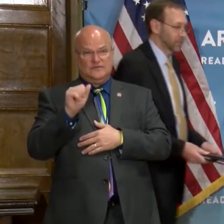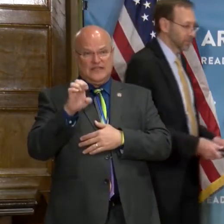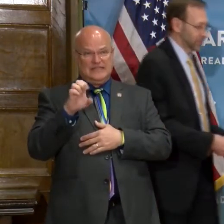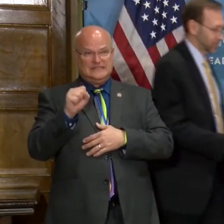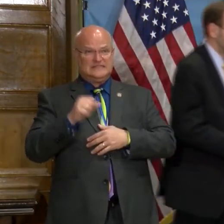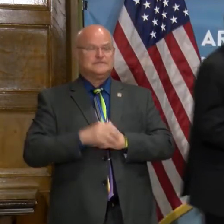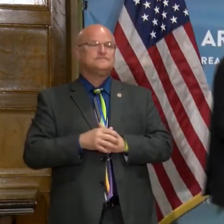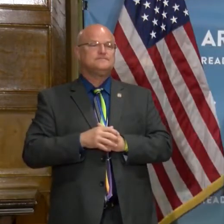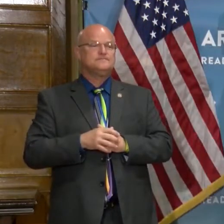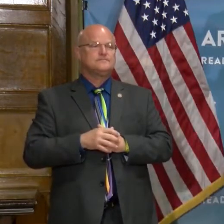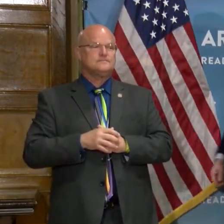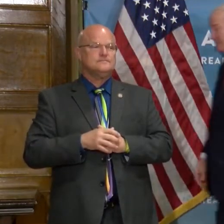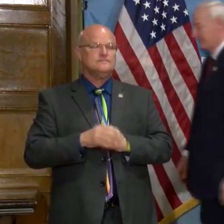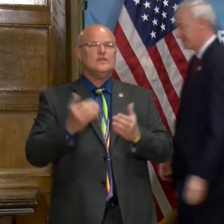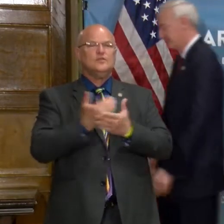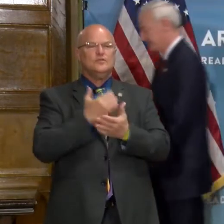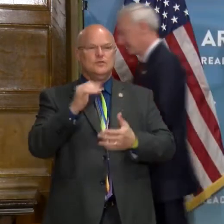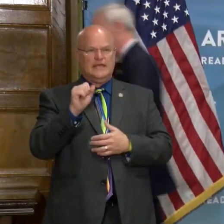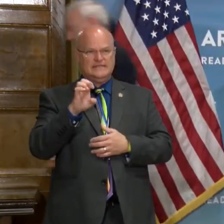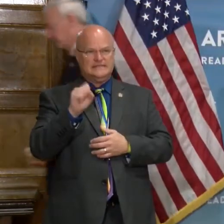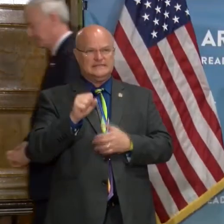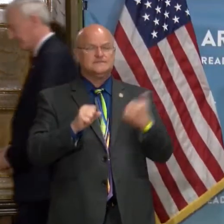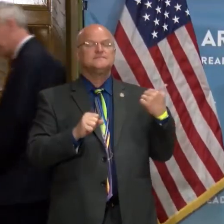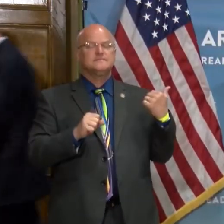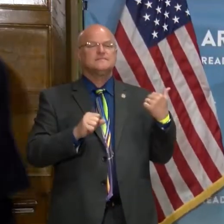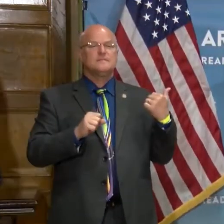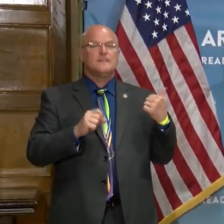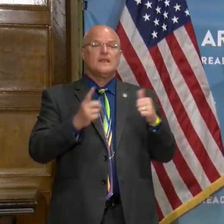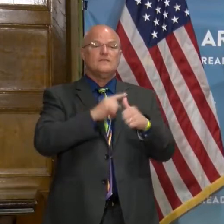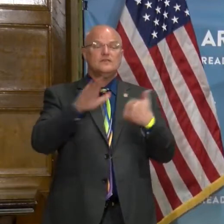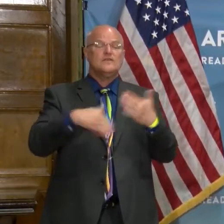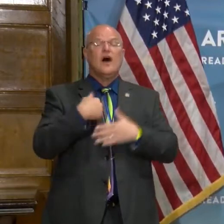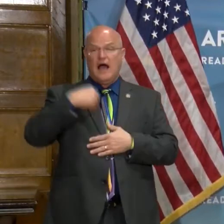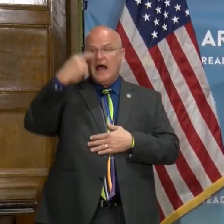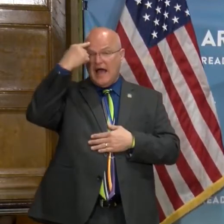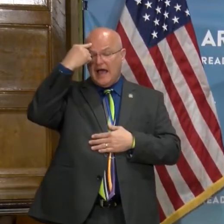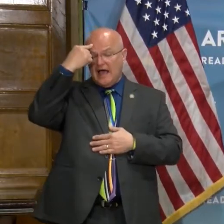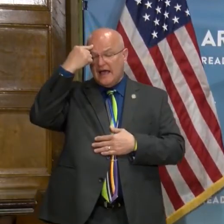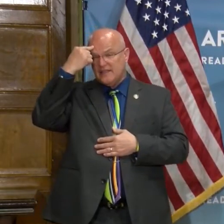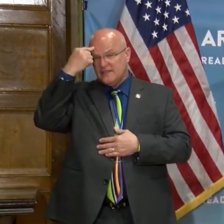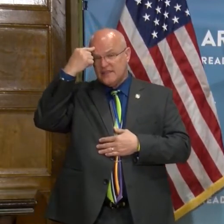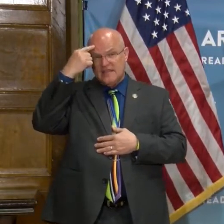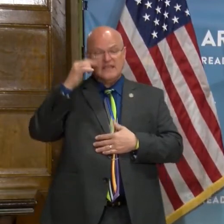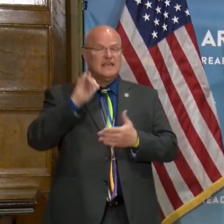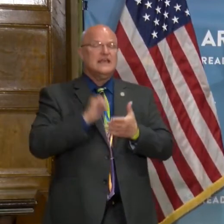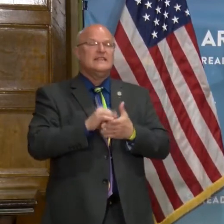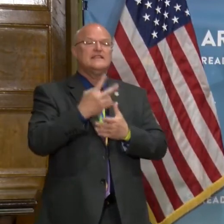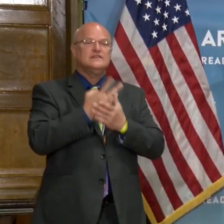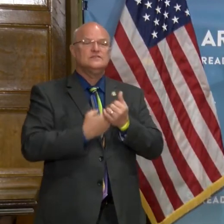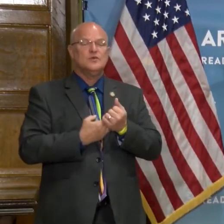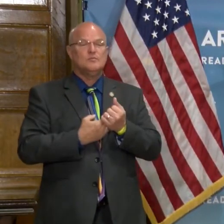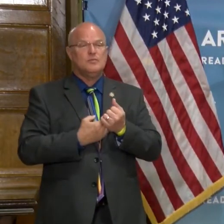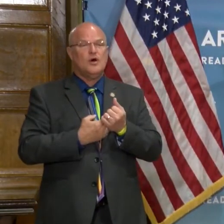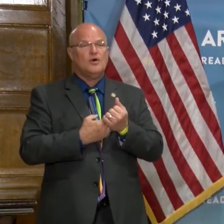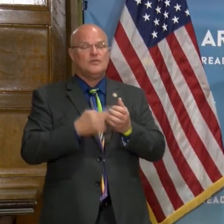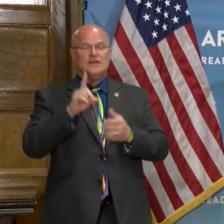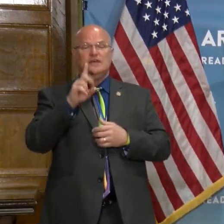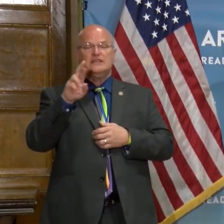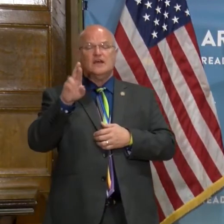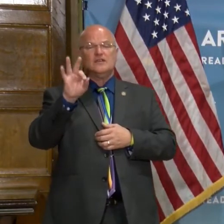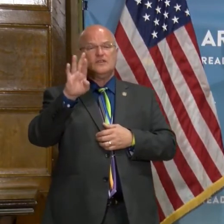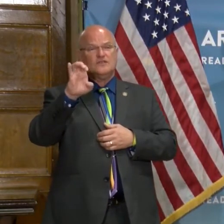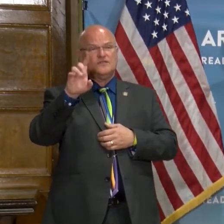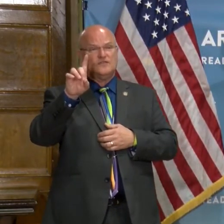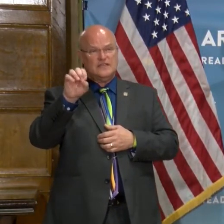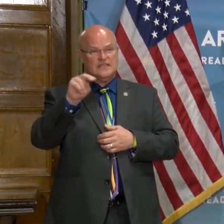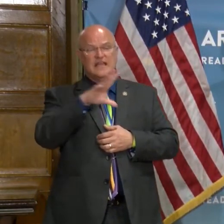cases, new cases. Well, first of all, I think these are both Dr. Frieden and Dr.